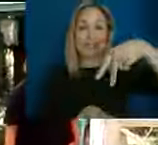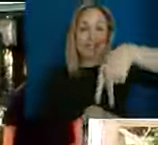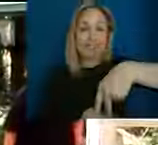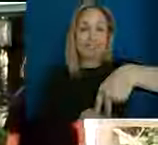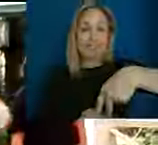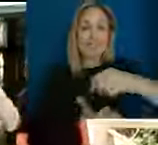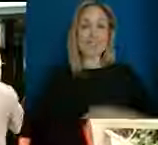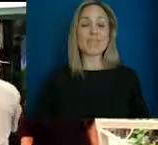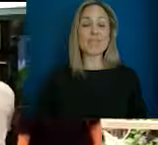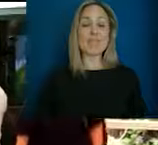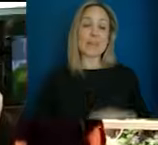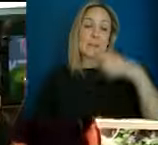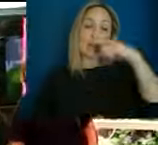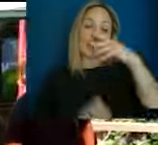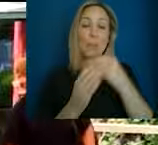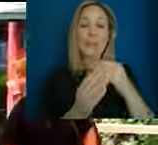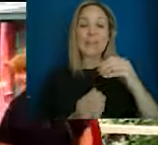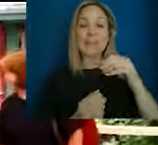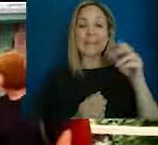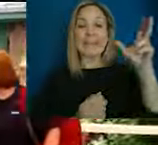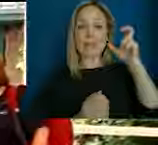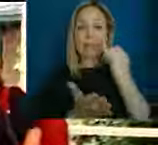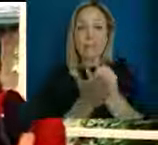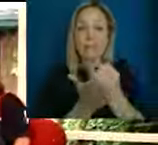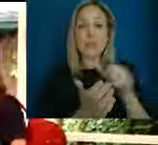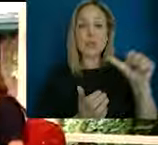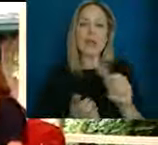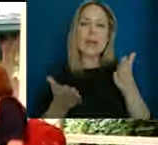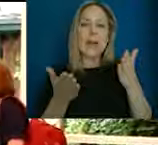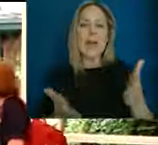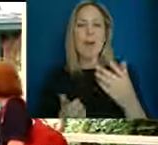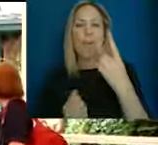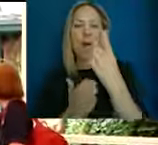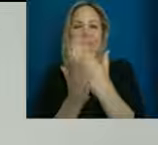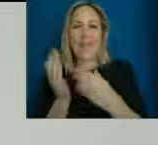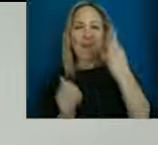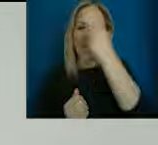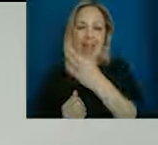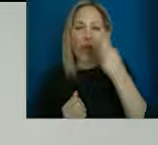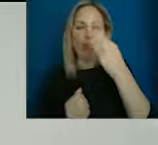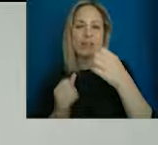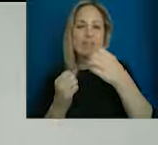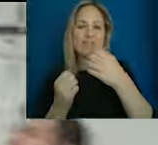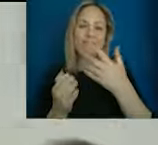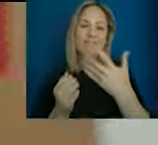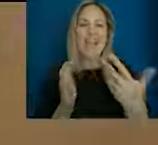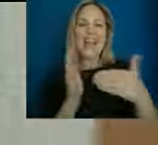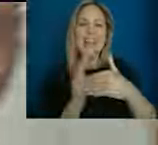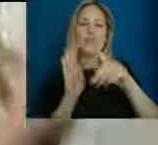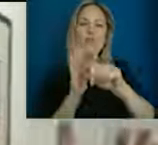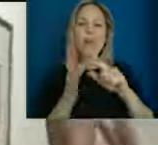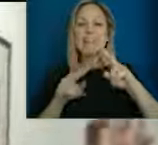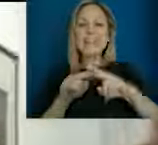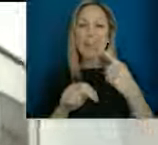impairment, you should allow 1.5 hours for every hour you would normally plan to spend training. For people who use